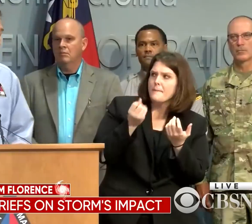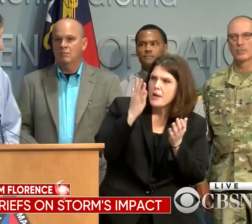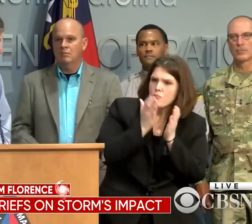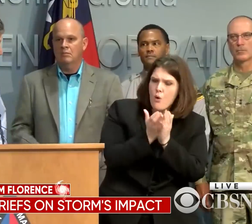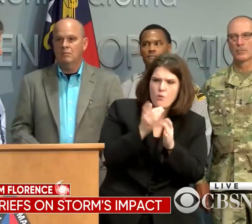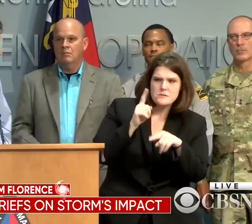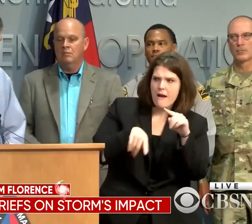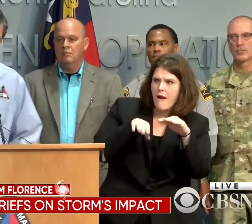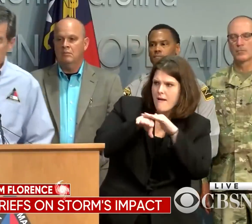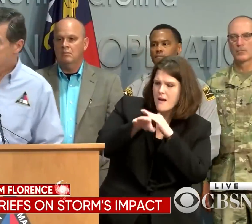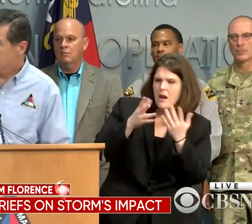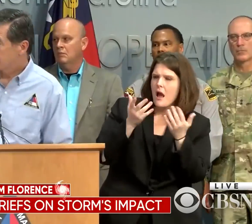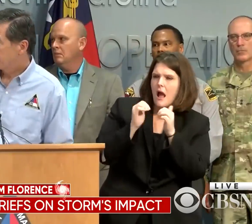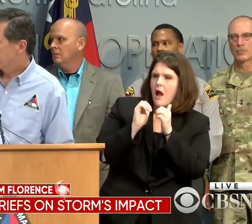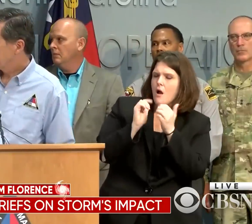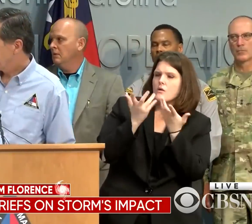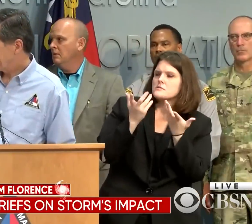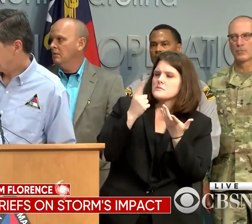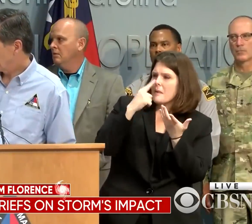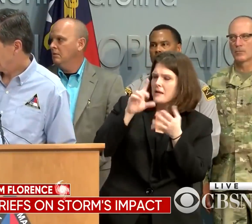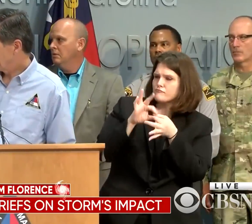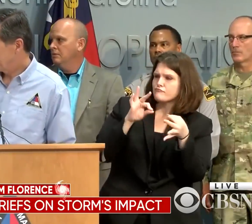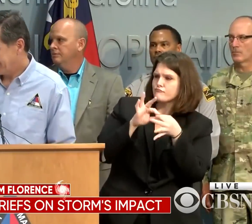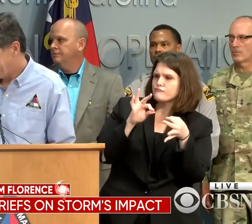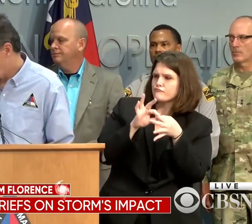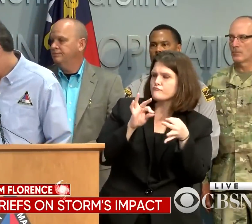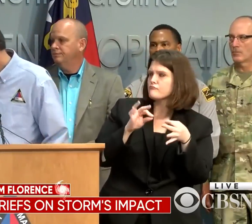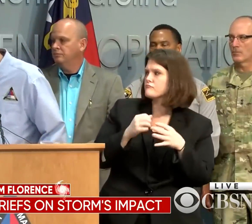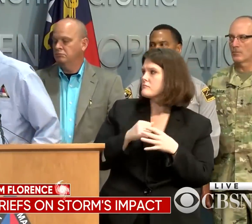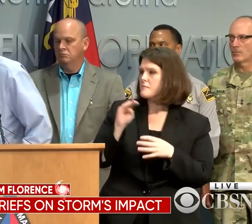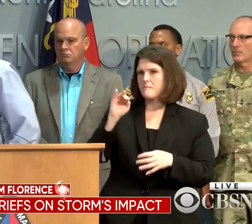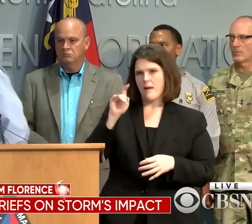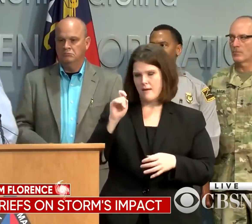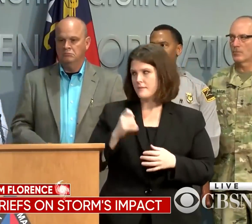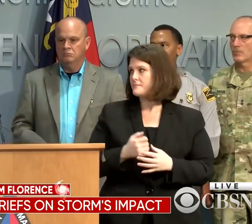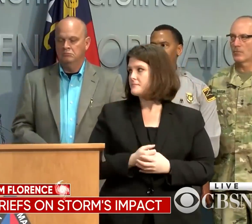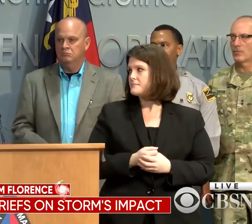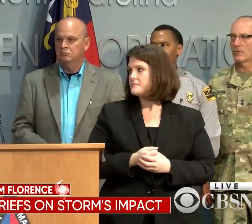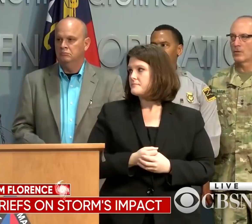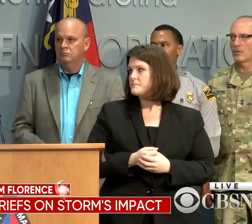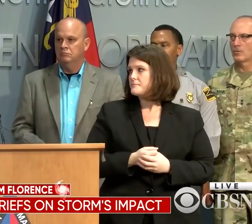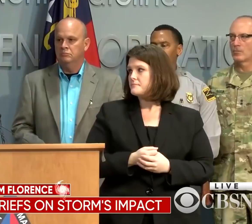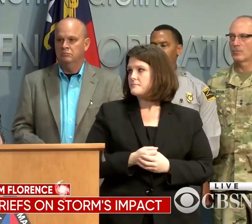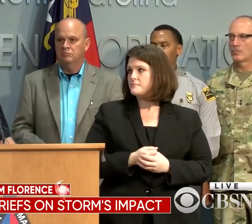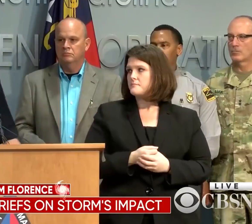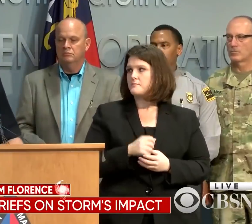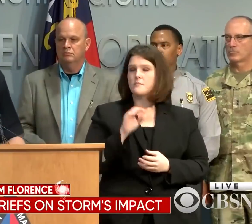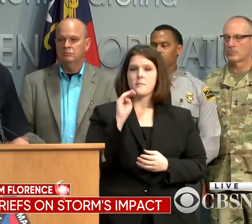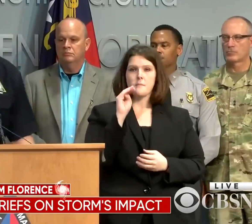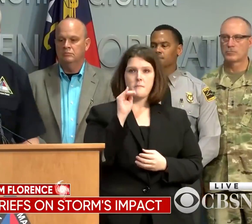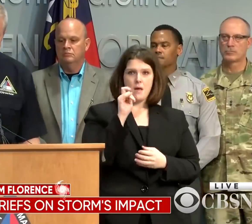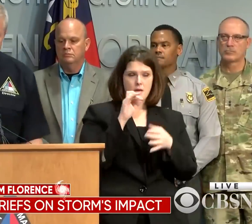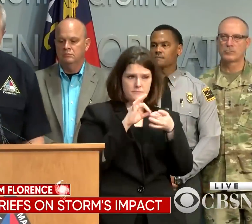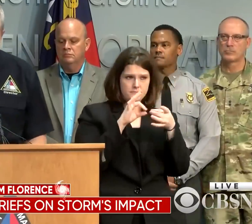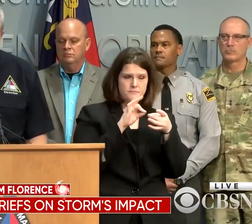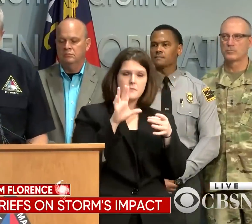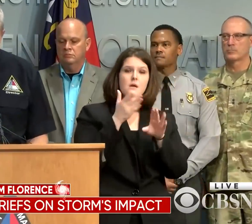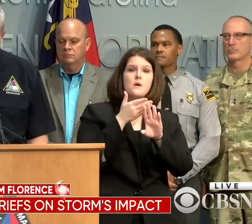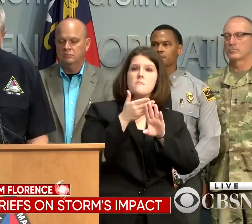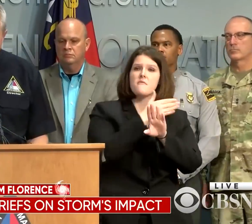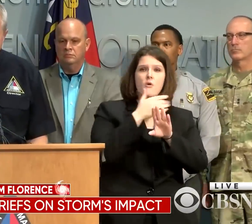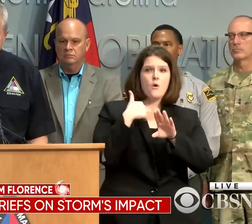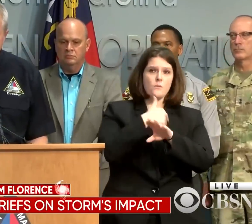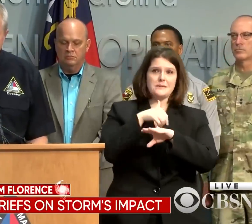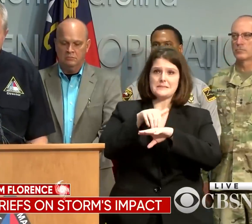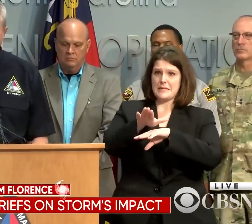other resources that you're unable to move out where you need them? Mike, you want to take that one? So before we send any